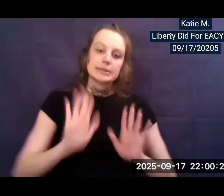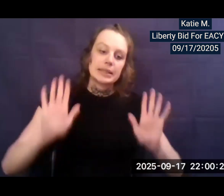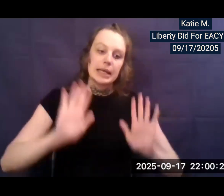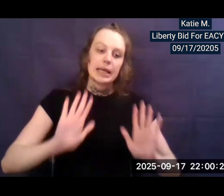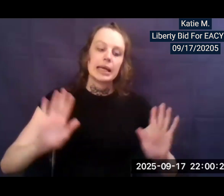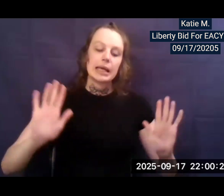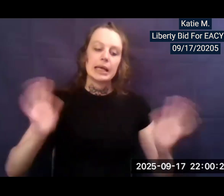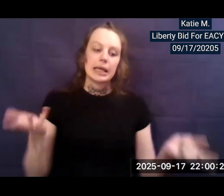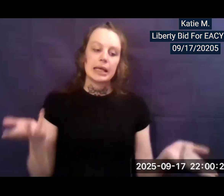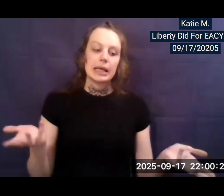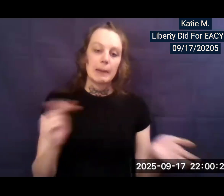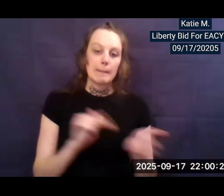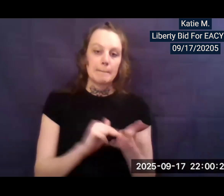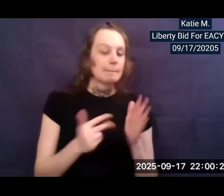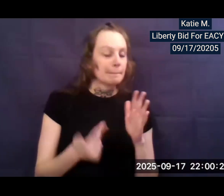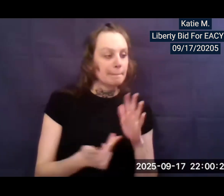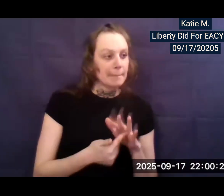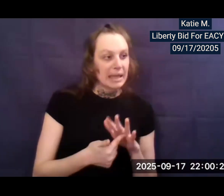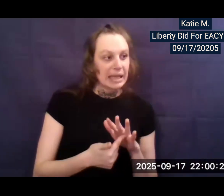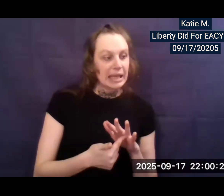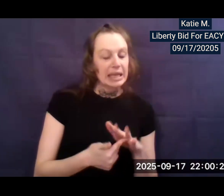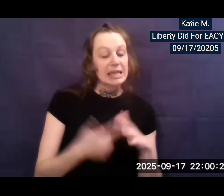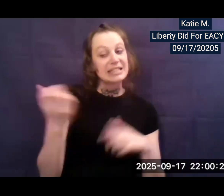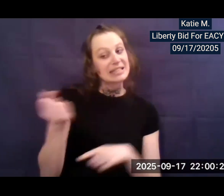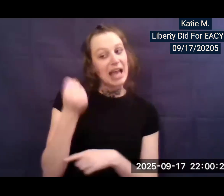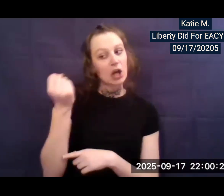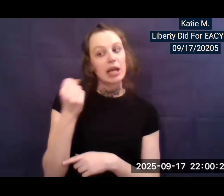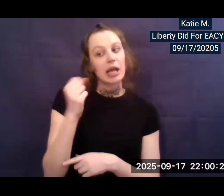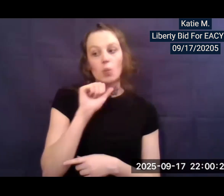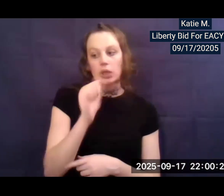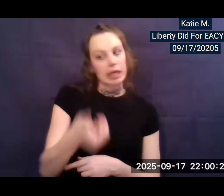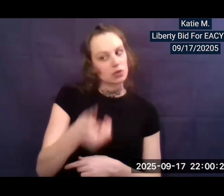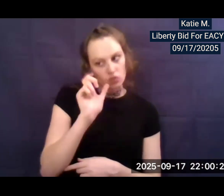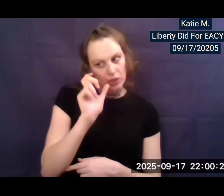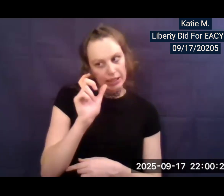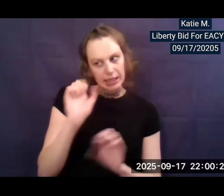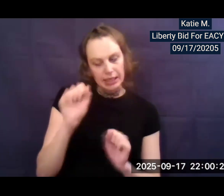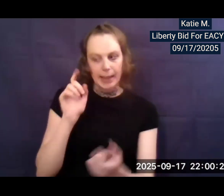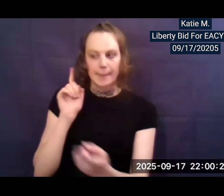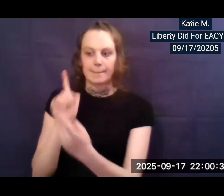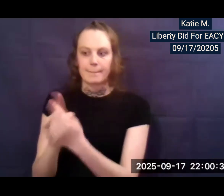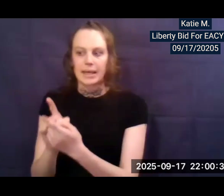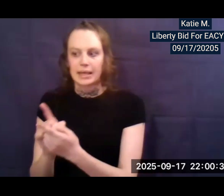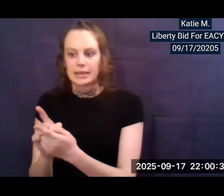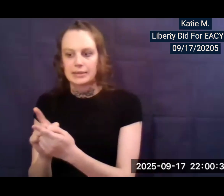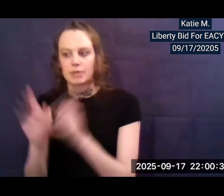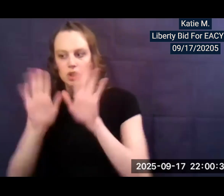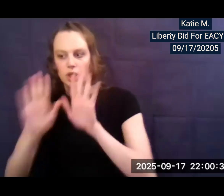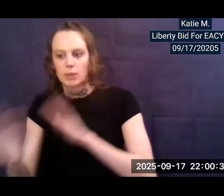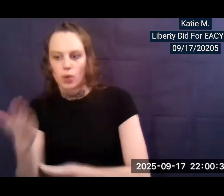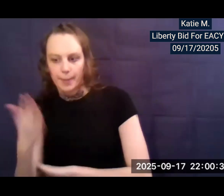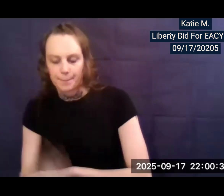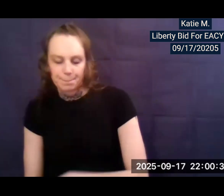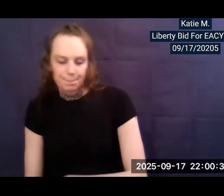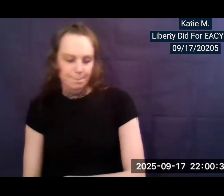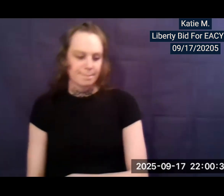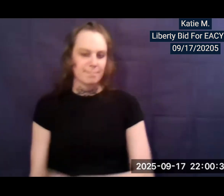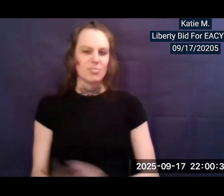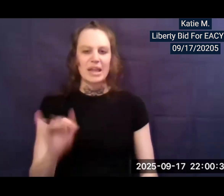you won't drink on Saturday and like meet up with them. But that was so foreign to me. I didn't know how to like save a phone